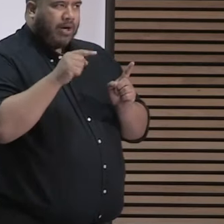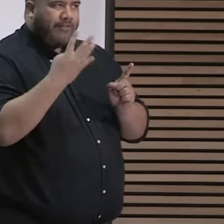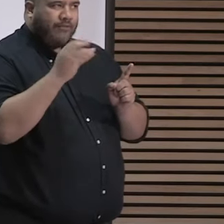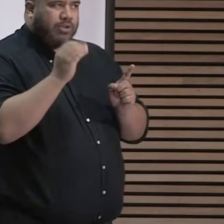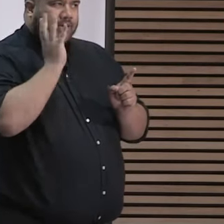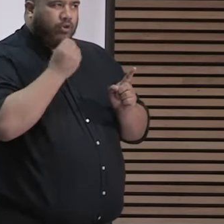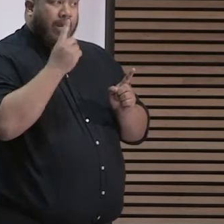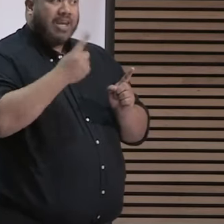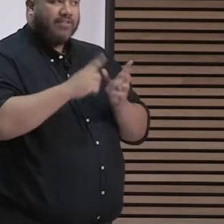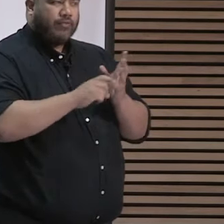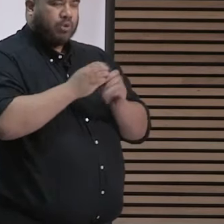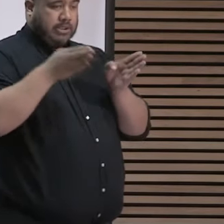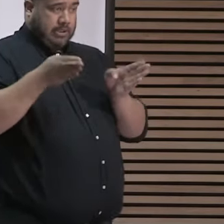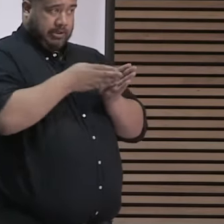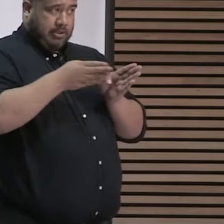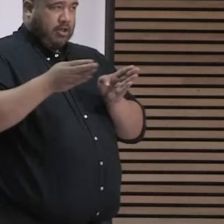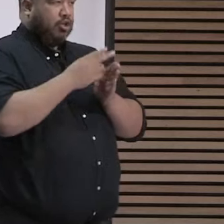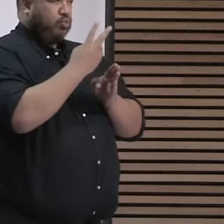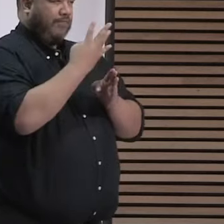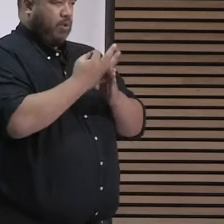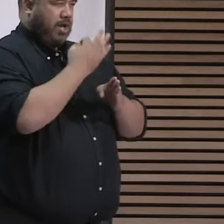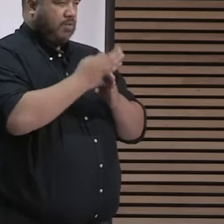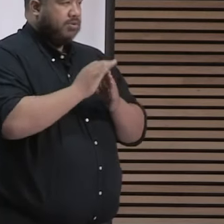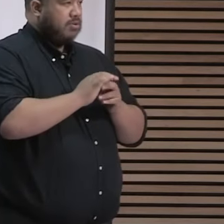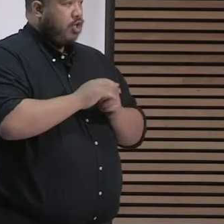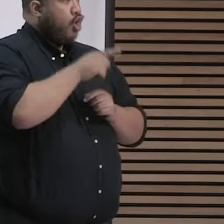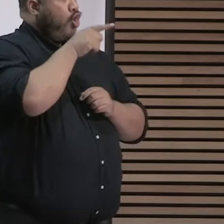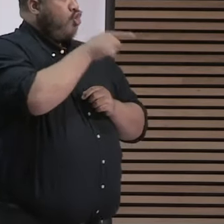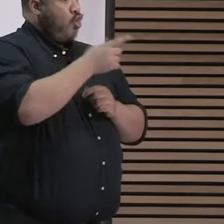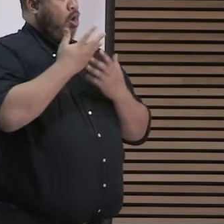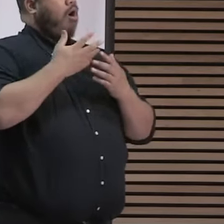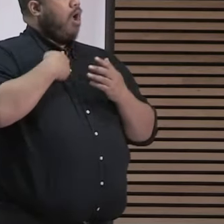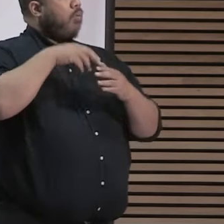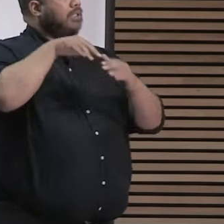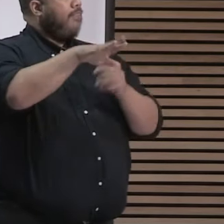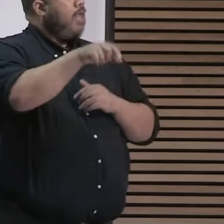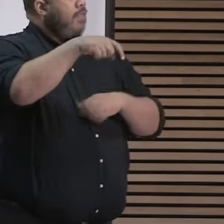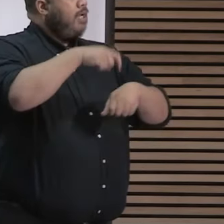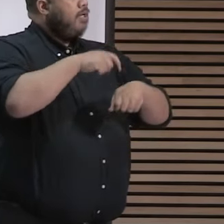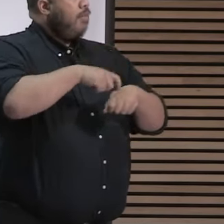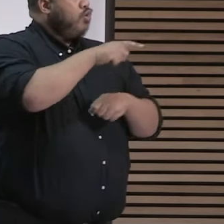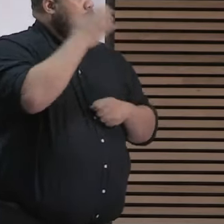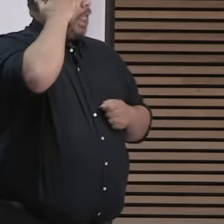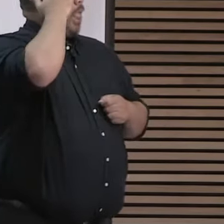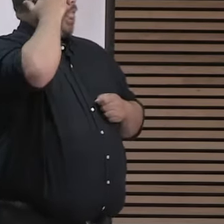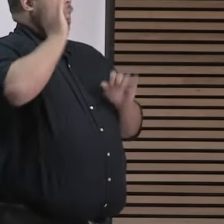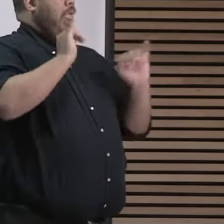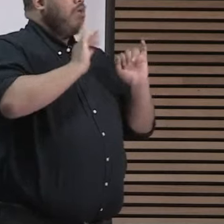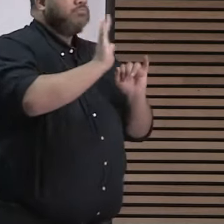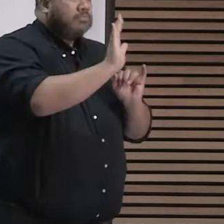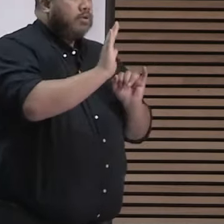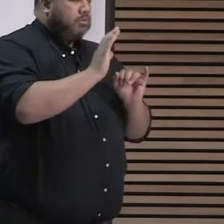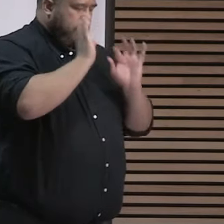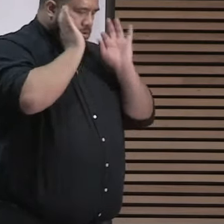anyone who has visited those locations at those times does not need to do anything except be aware of symptoms and, of course, seek